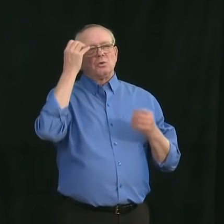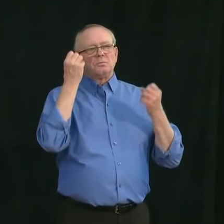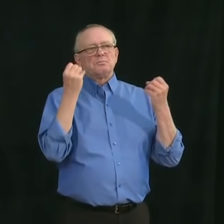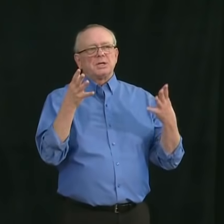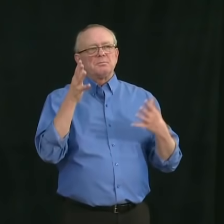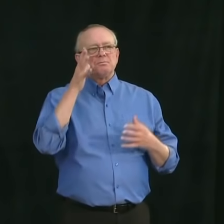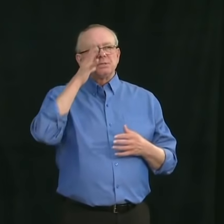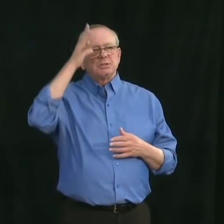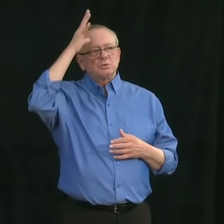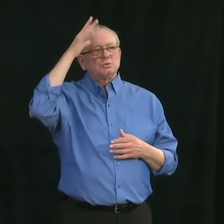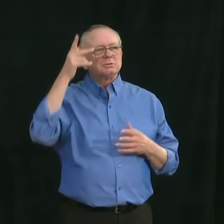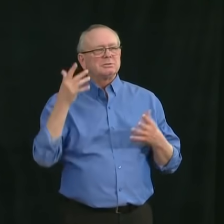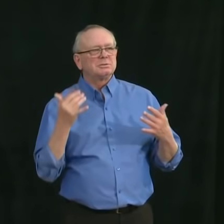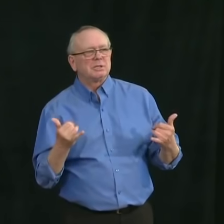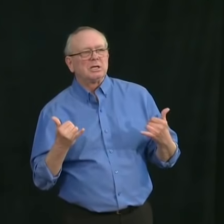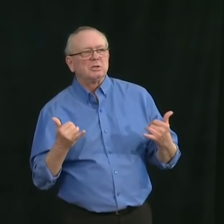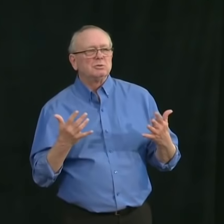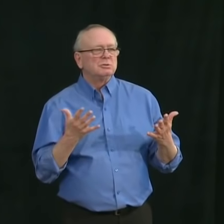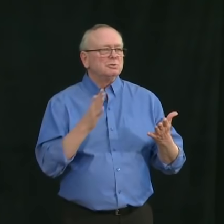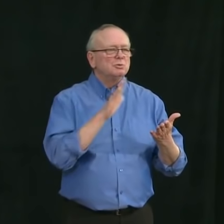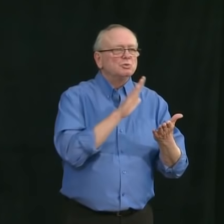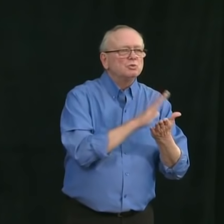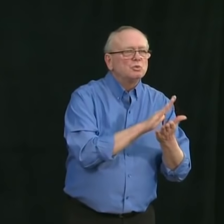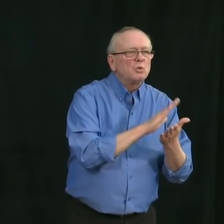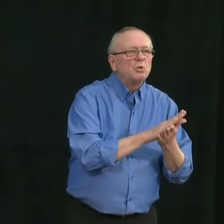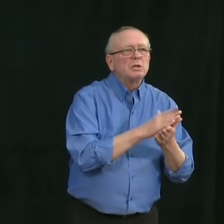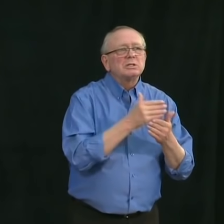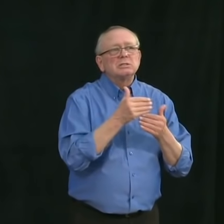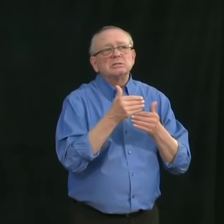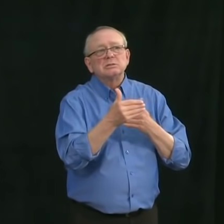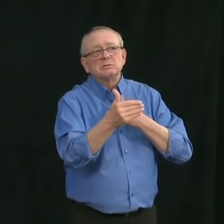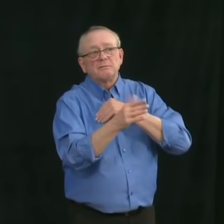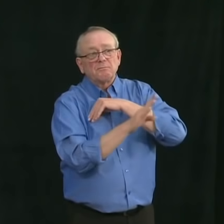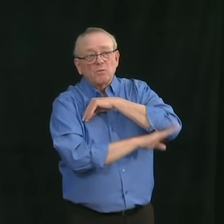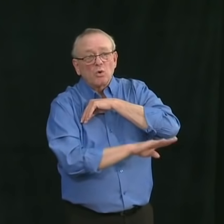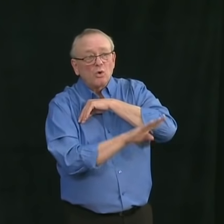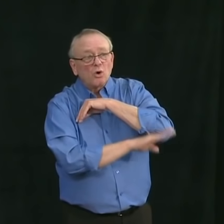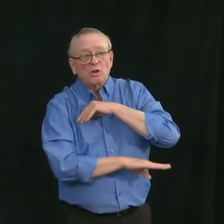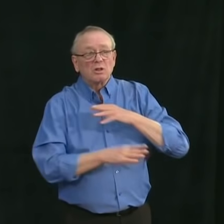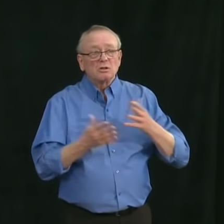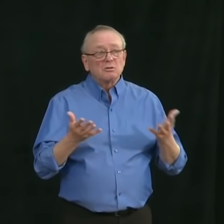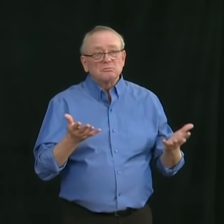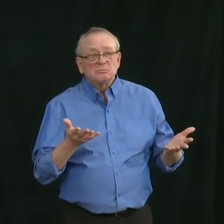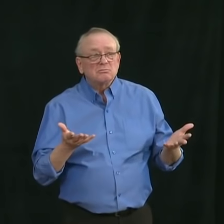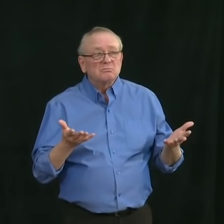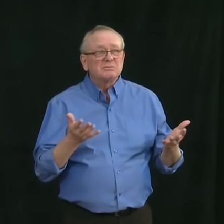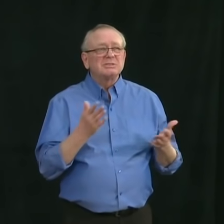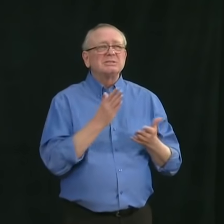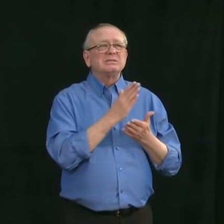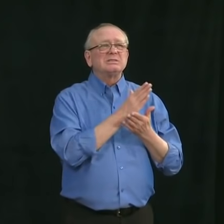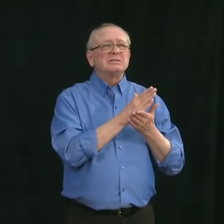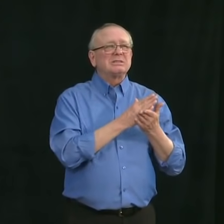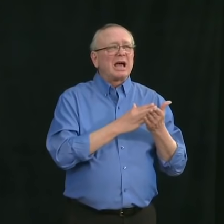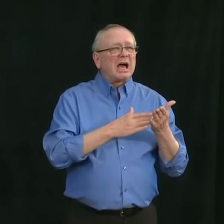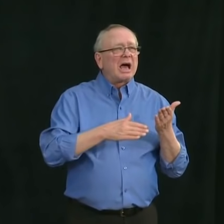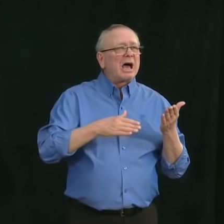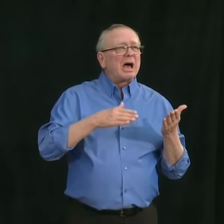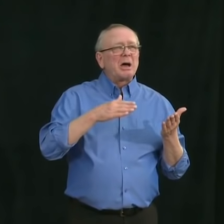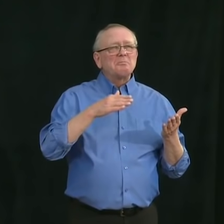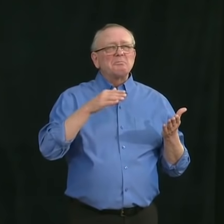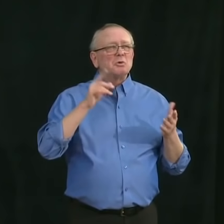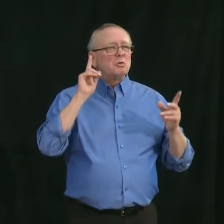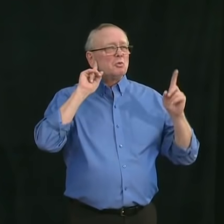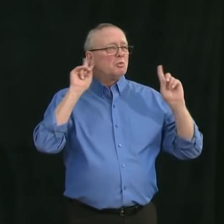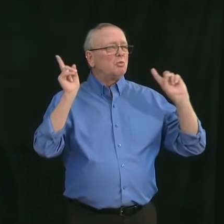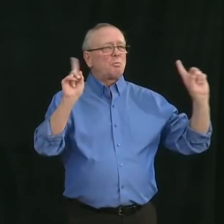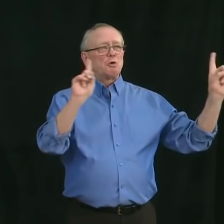to school for September, given the situation that we're in, and there's been some talk about Quebec today and what